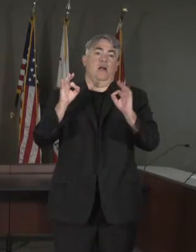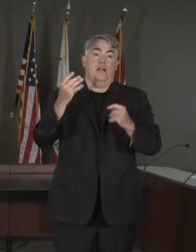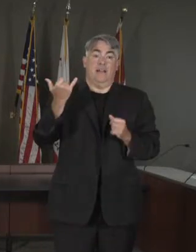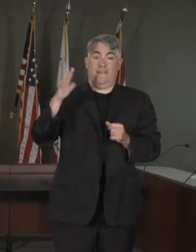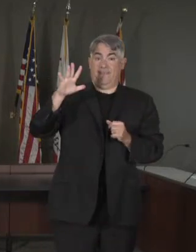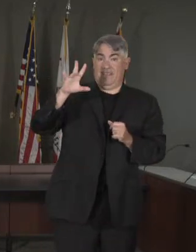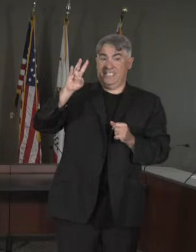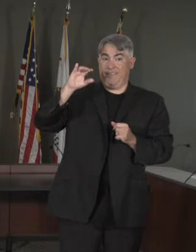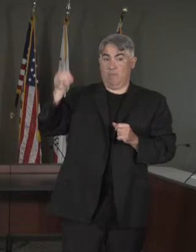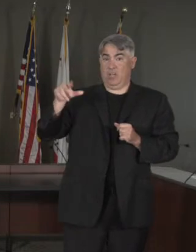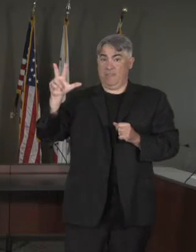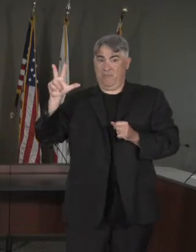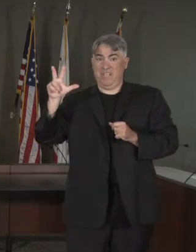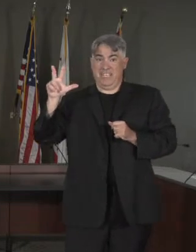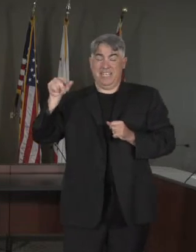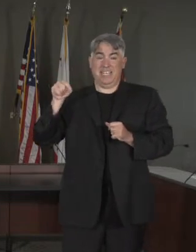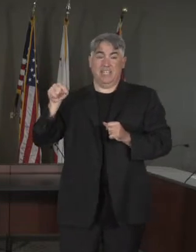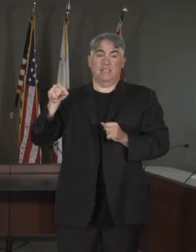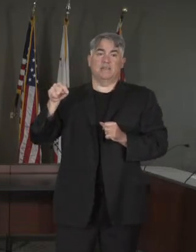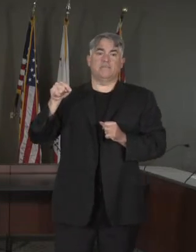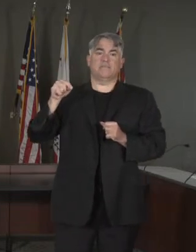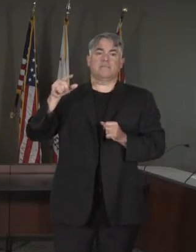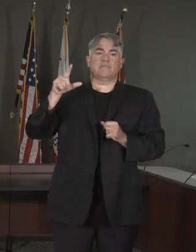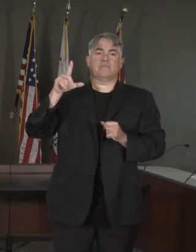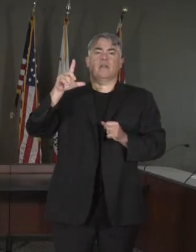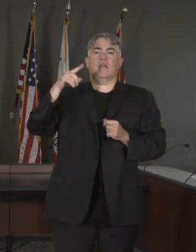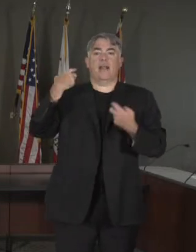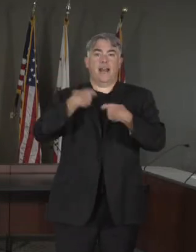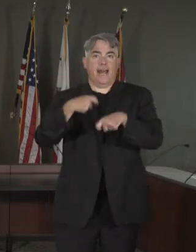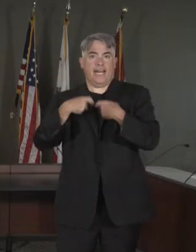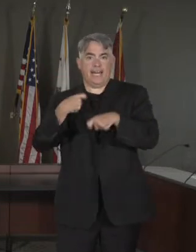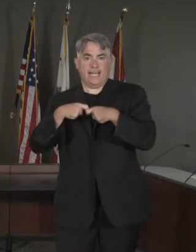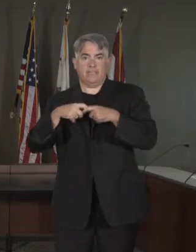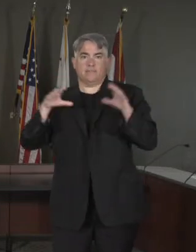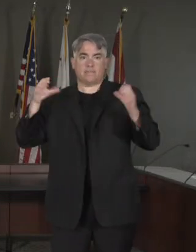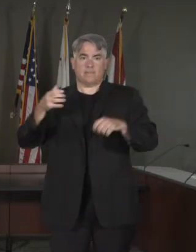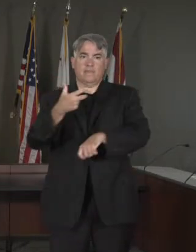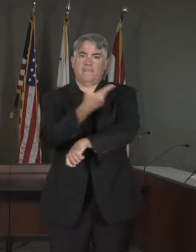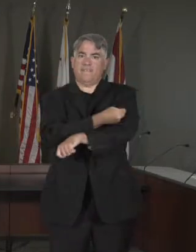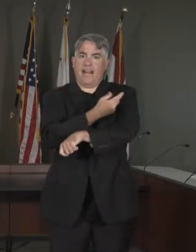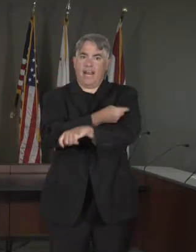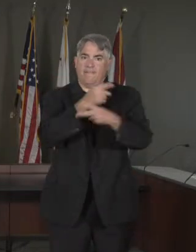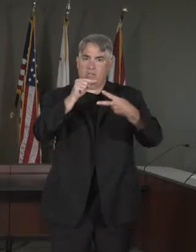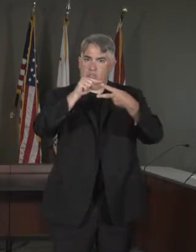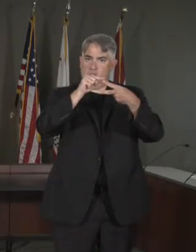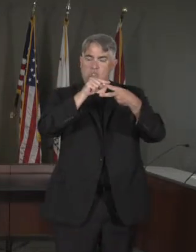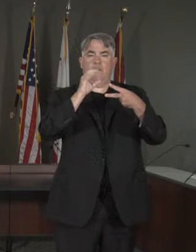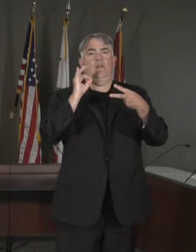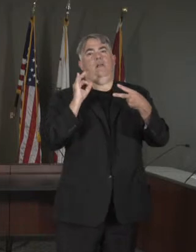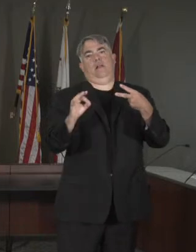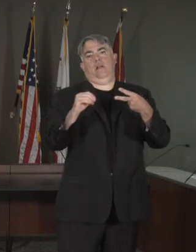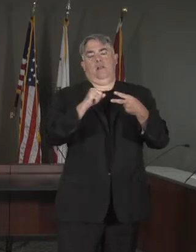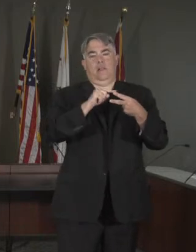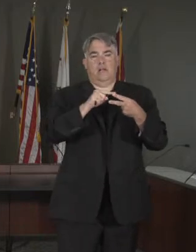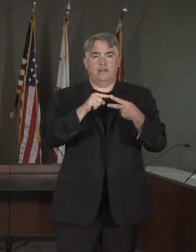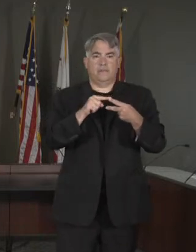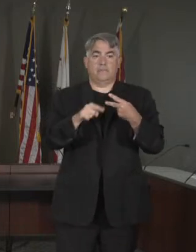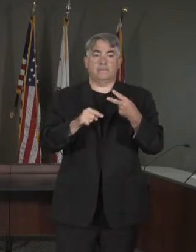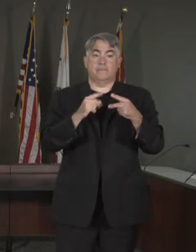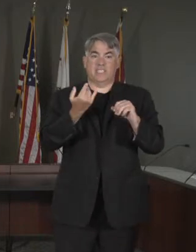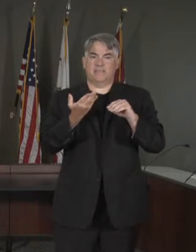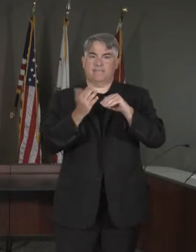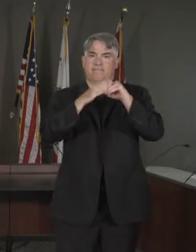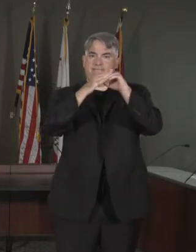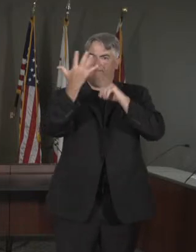57.3% of the eligible Latino population has been vaccinated with at least one dose. This is a jump of 5% in just 1 week. I think all of